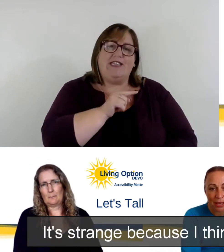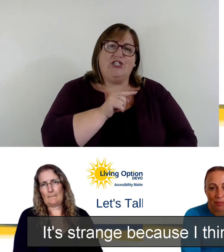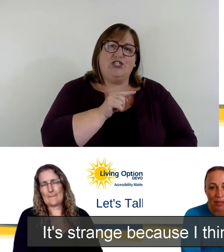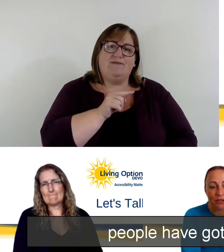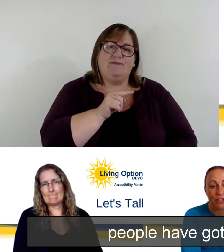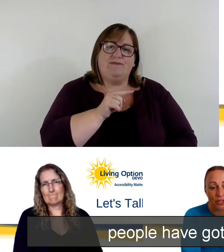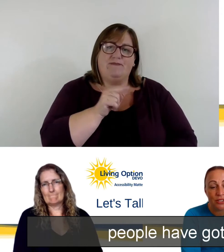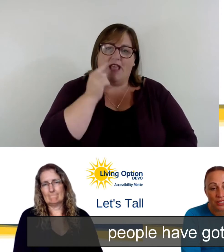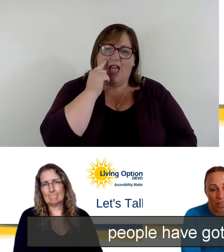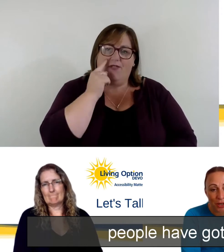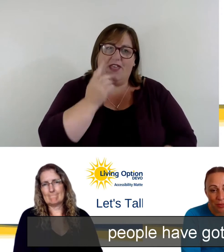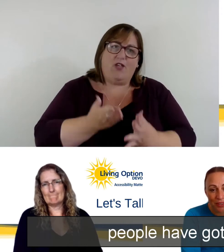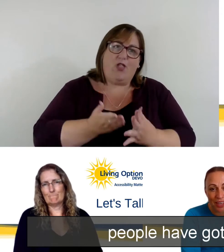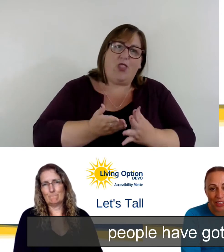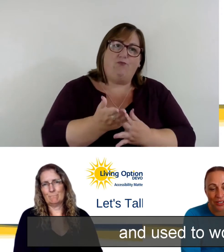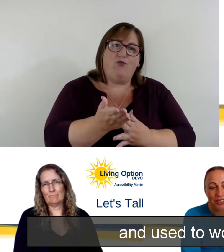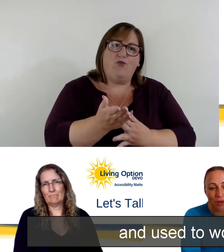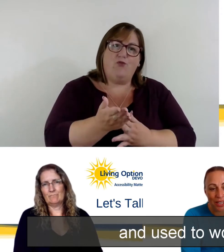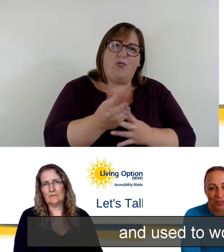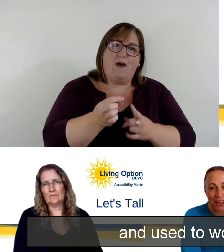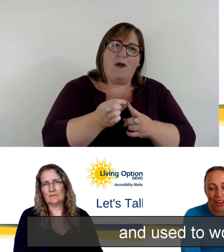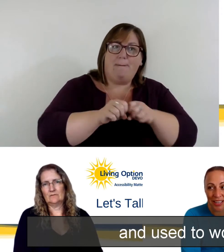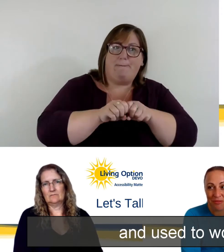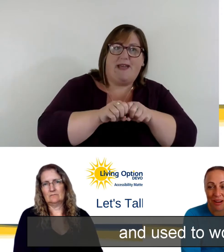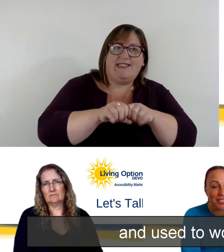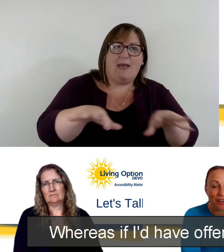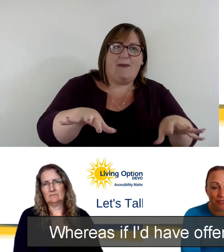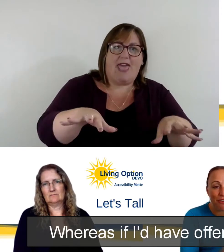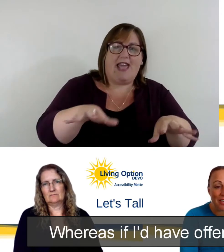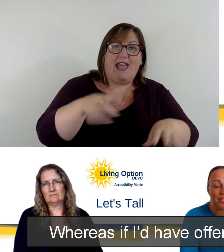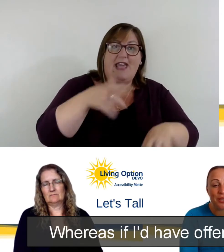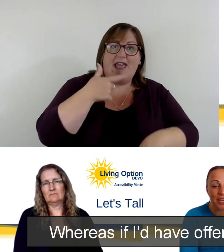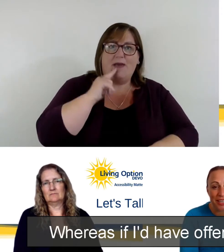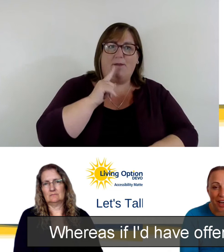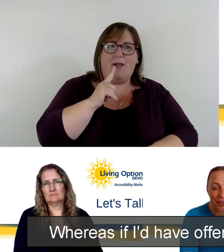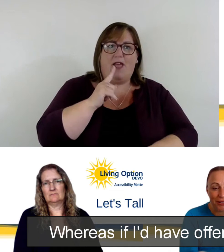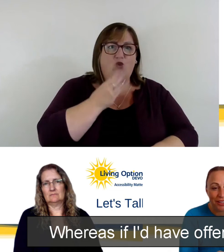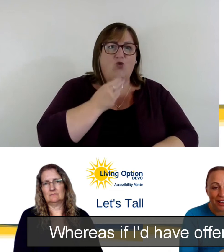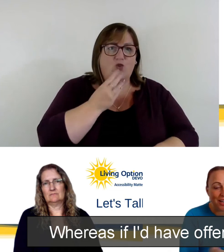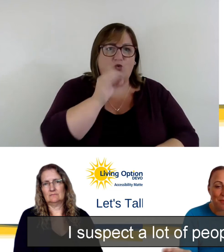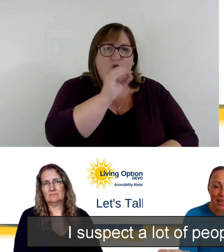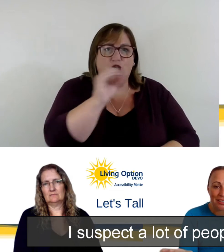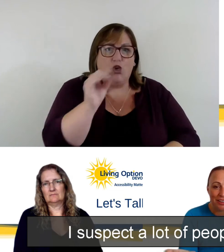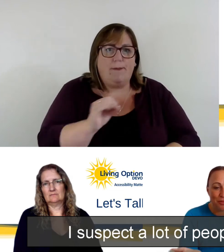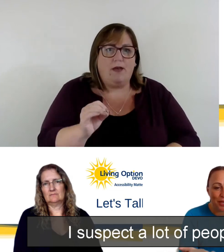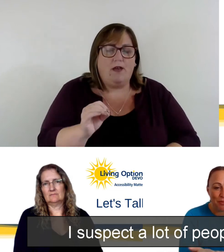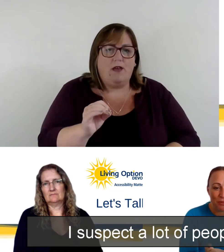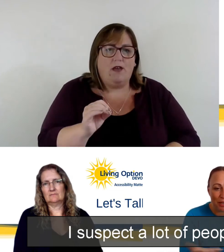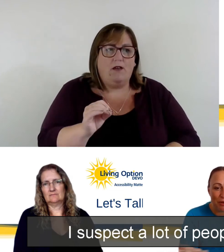the pandemic, people have got used to Zoom and used to working online, whereas if I'd have offered that 2 years ago, I